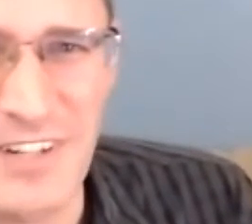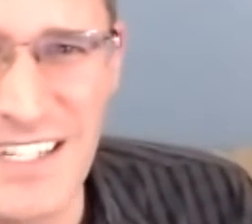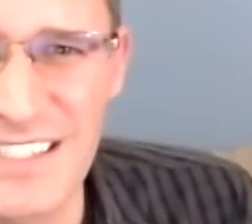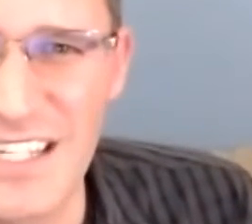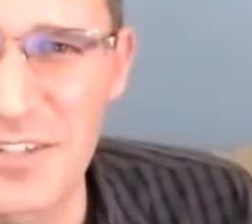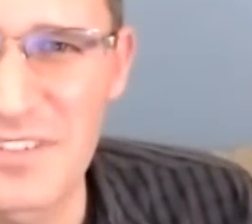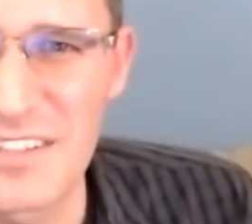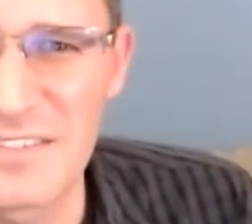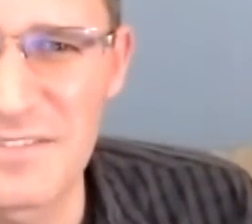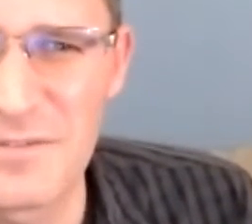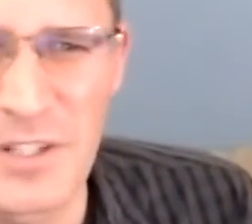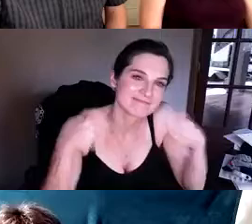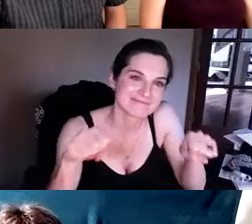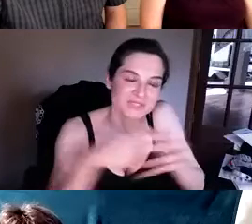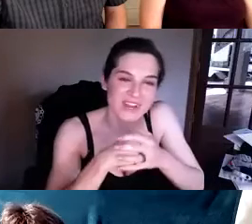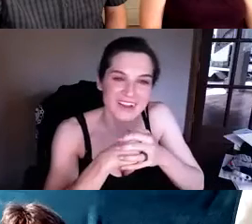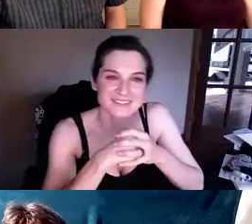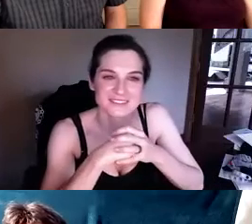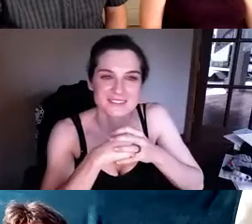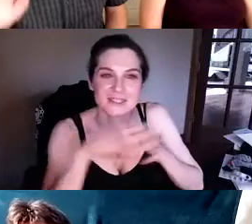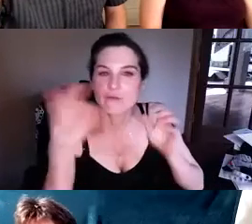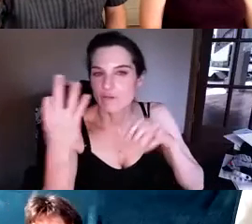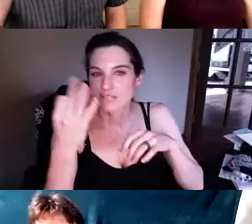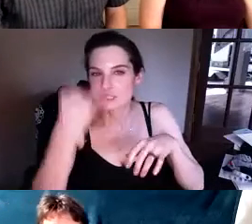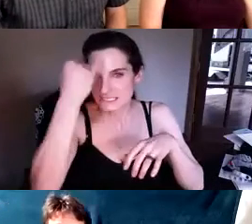too, right? Were you learning French